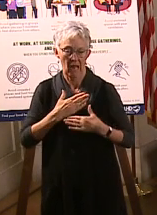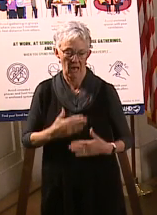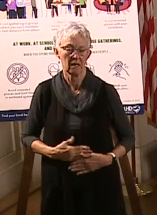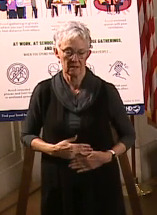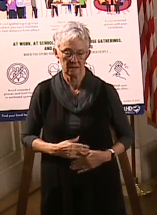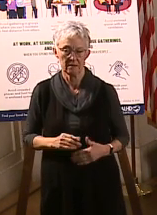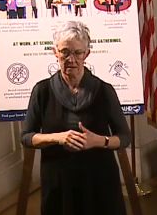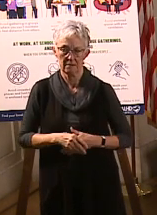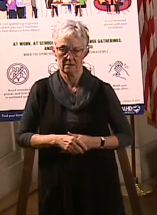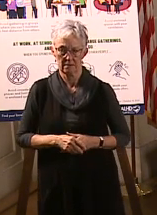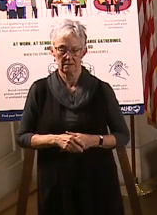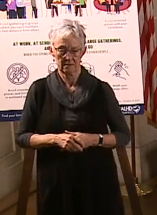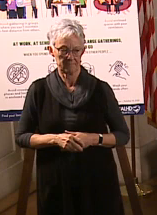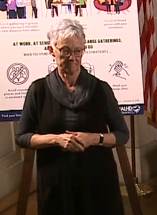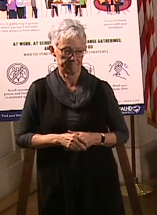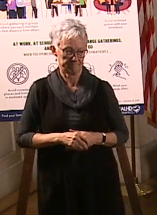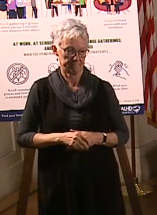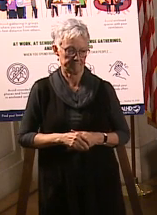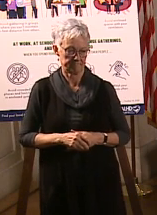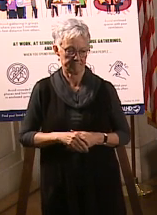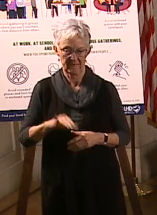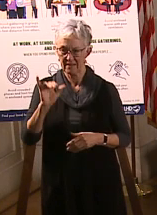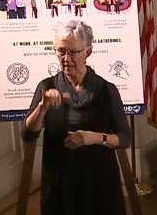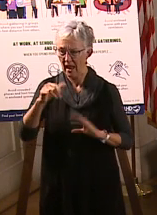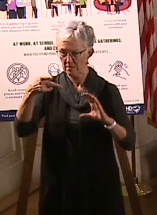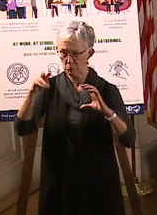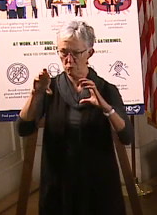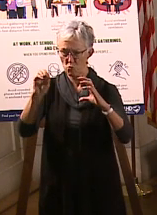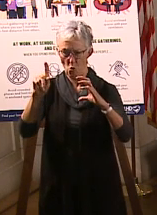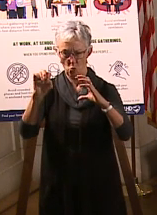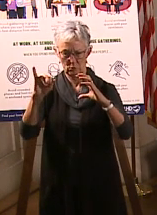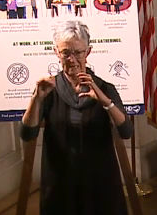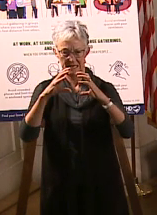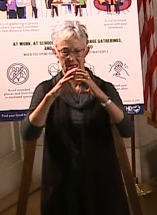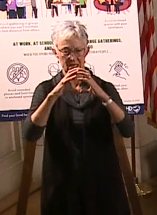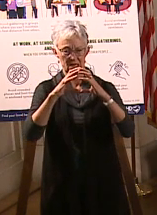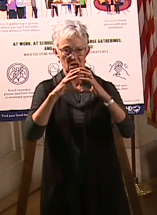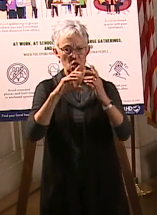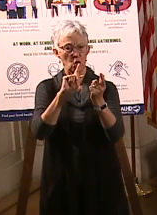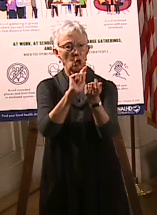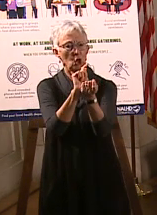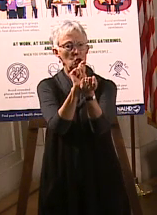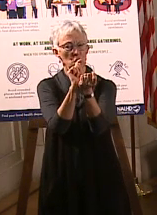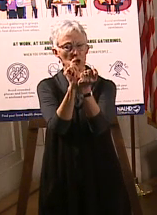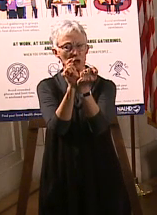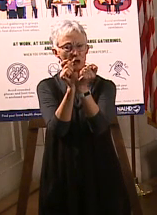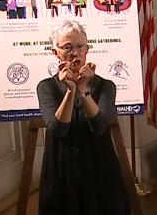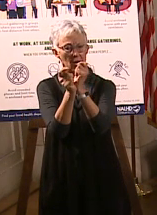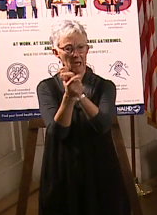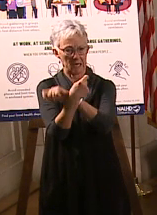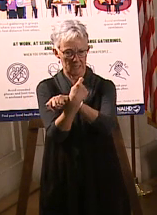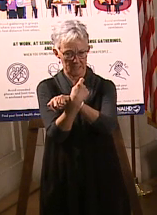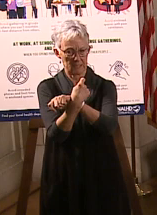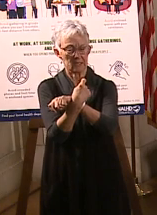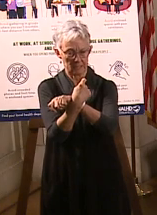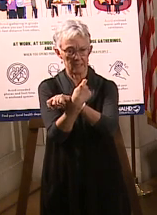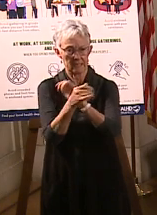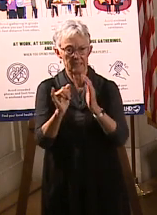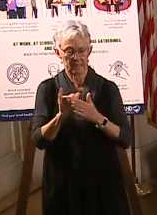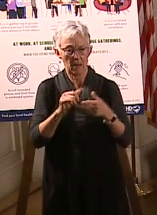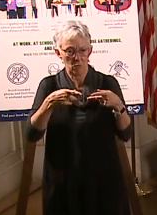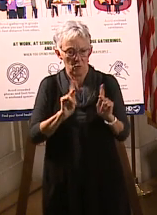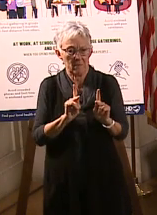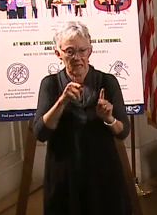the spike protein mutations, but there's three mutations on that mRNA strand that allow it